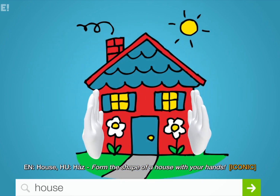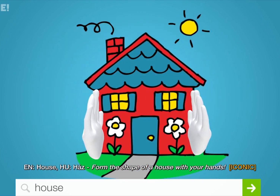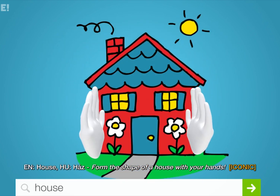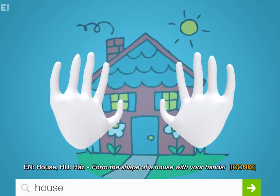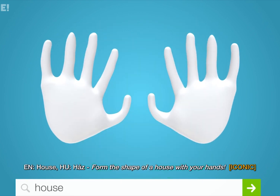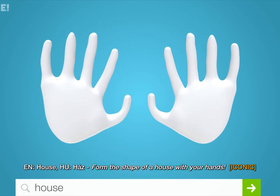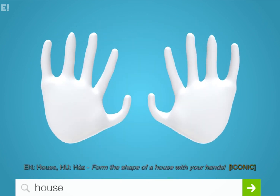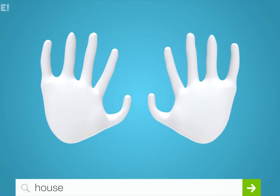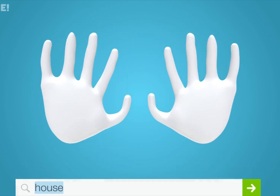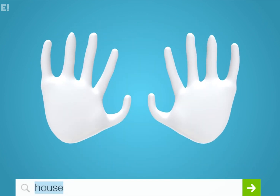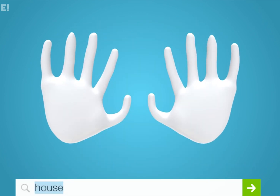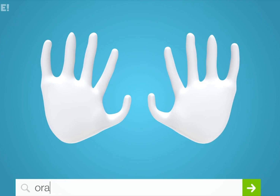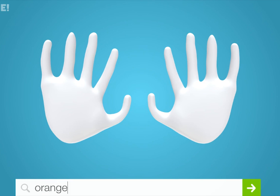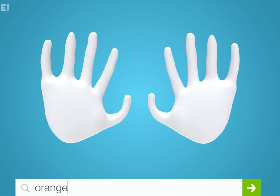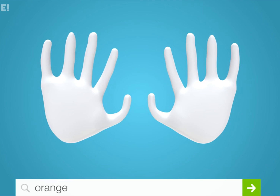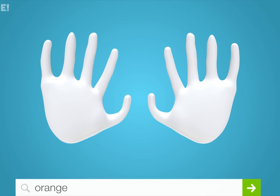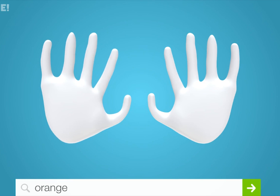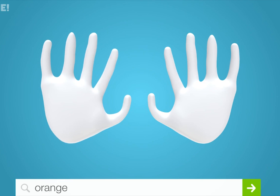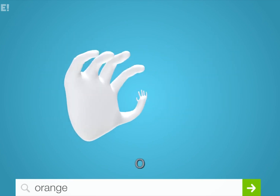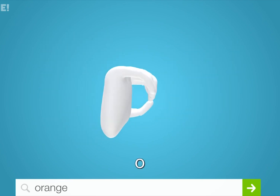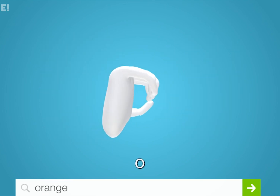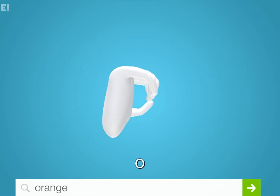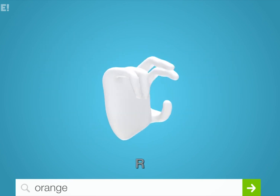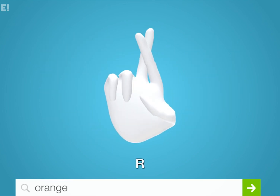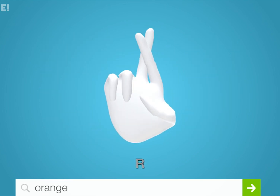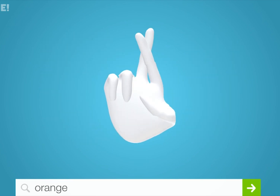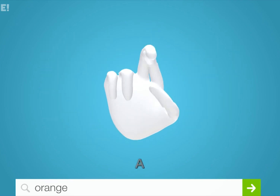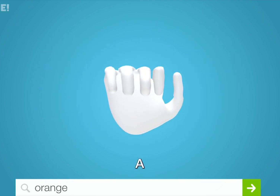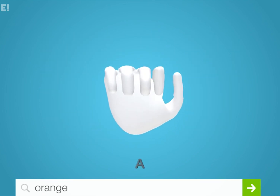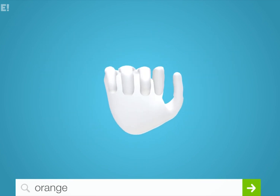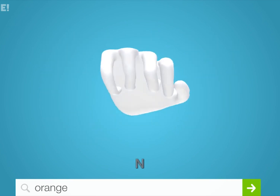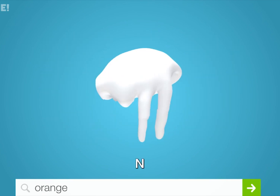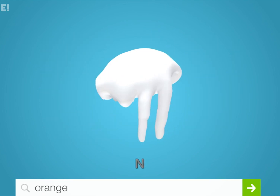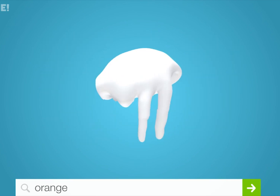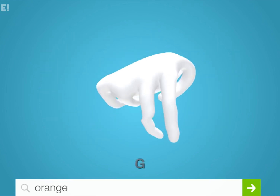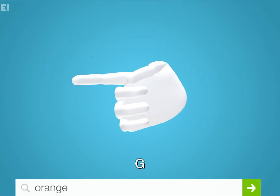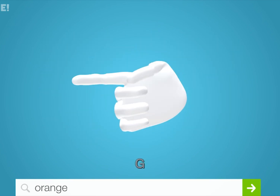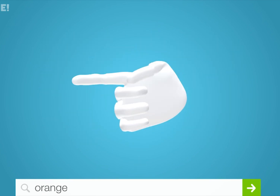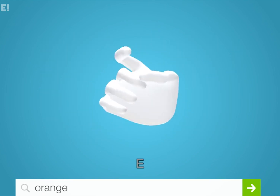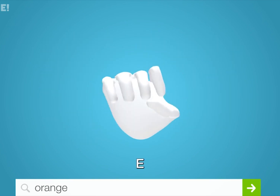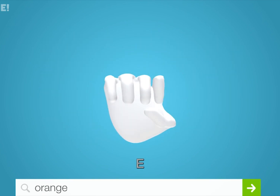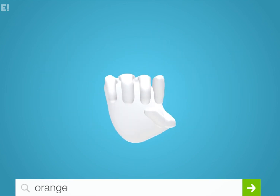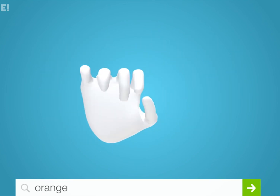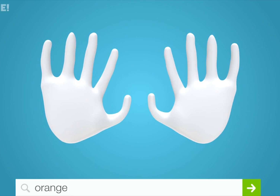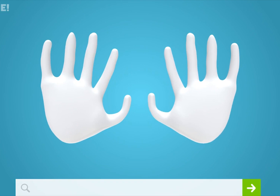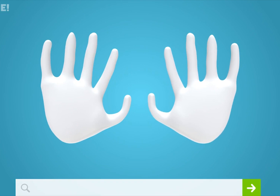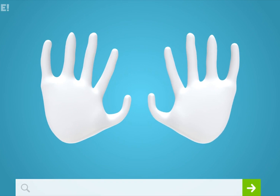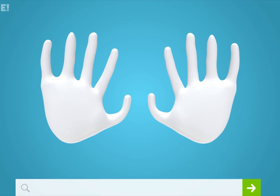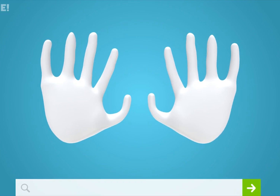you type something that the app doesn't recognize, it uses fingerspelling to spell it letter by letter, basically covering every word, including names for example. This